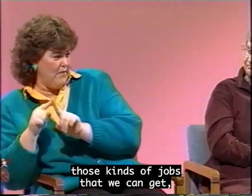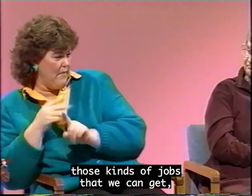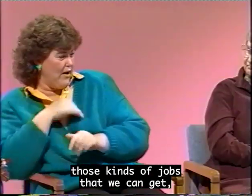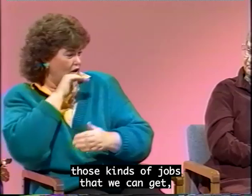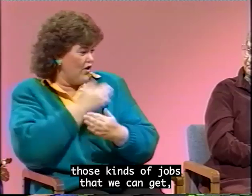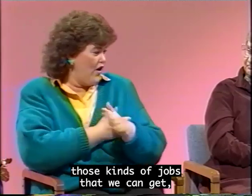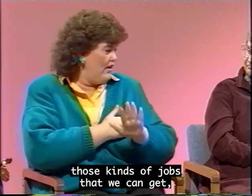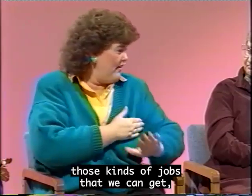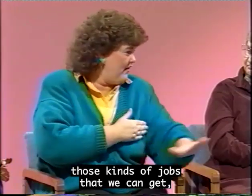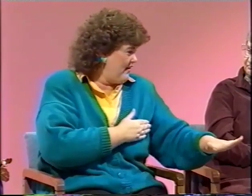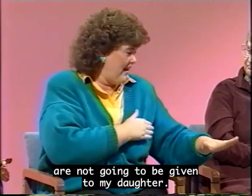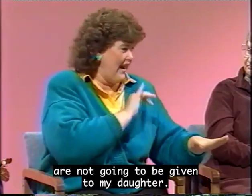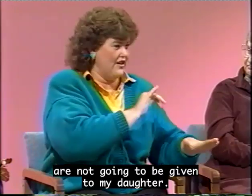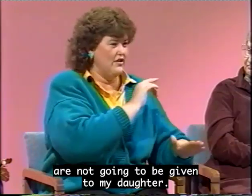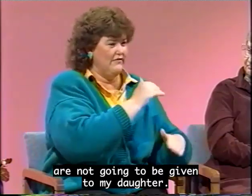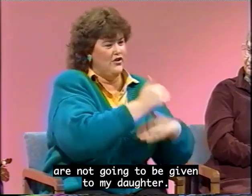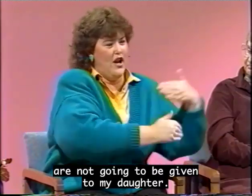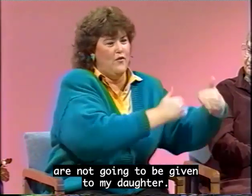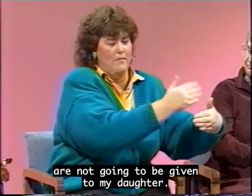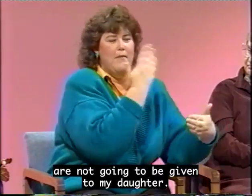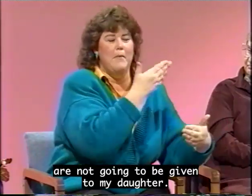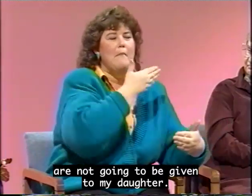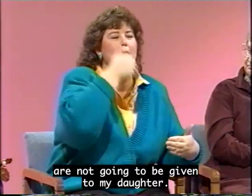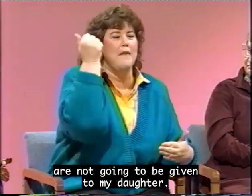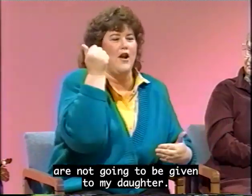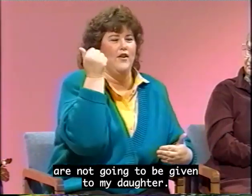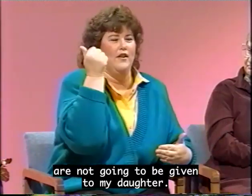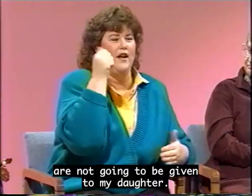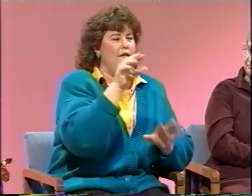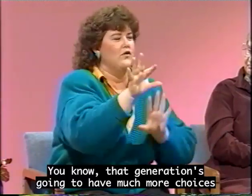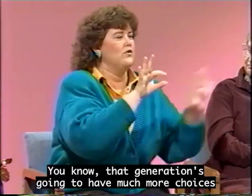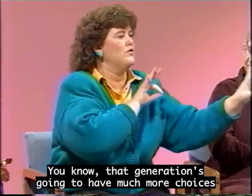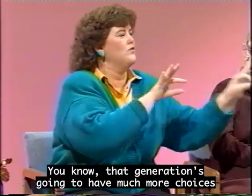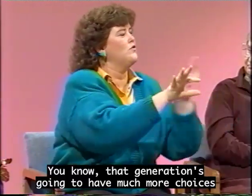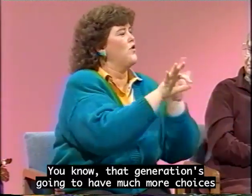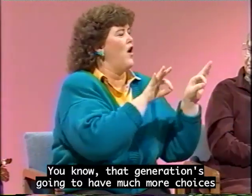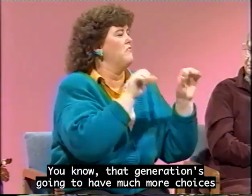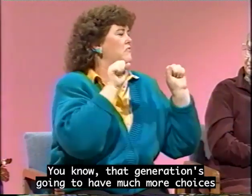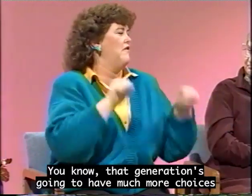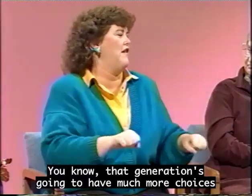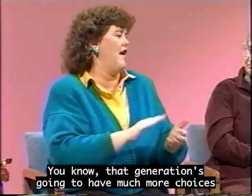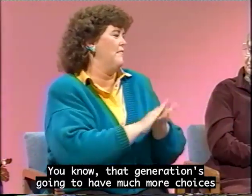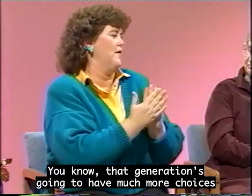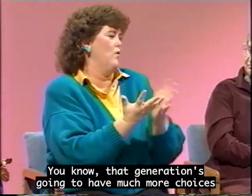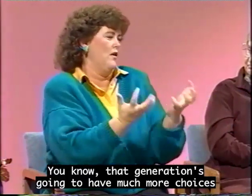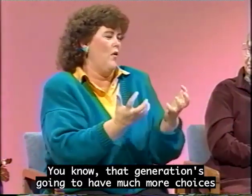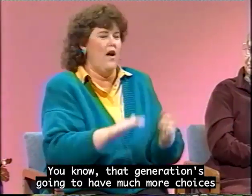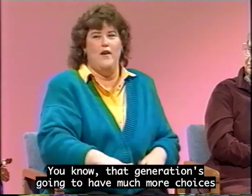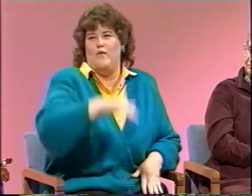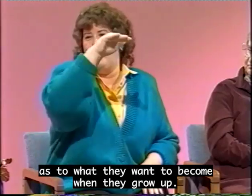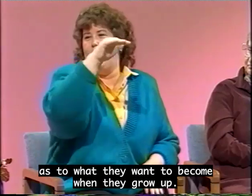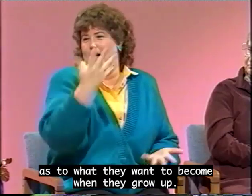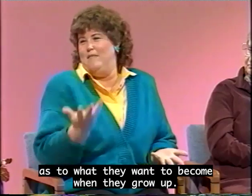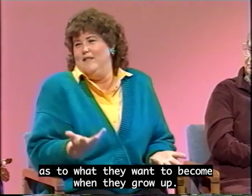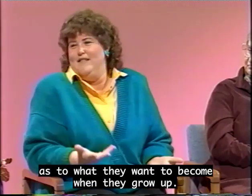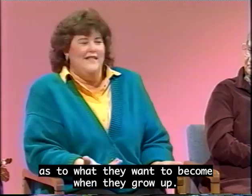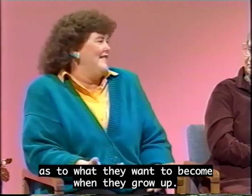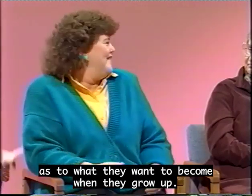kinds of jobs that we can get are not going to be given to my daughter. That generation is going to have much more choices as to what they want to become